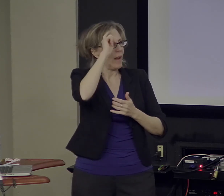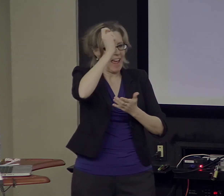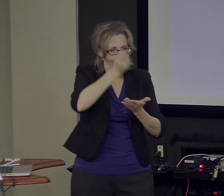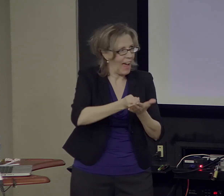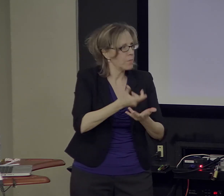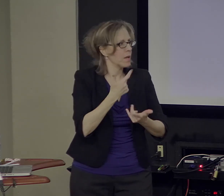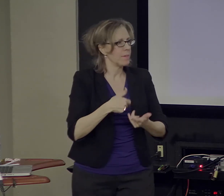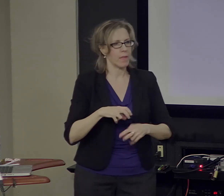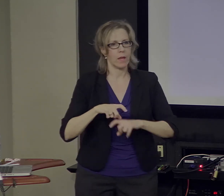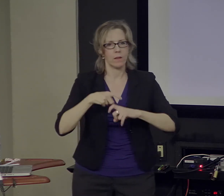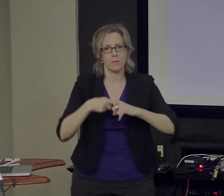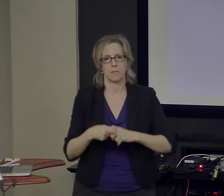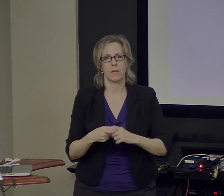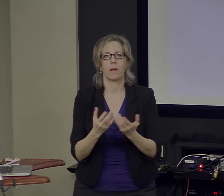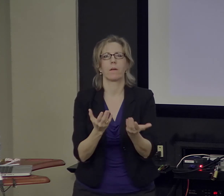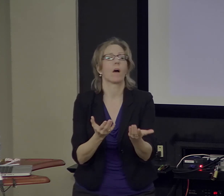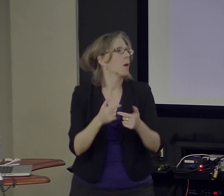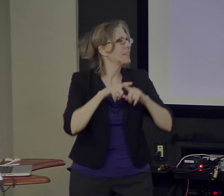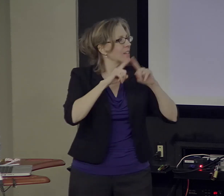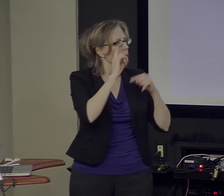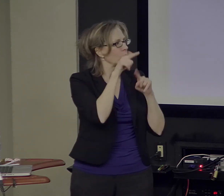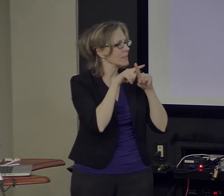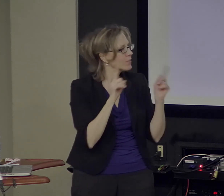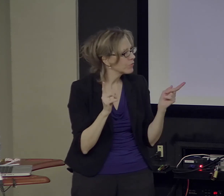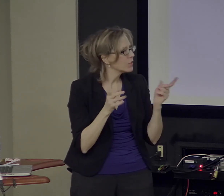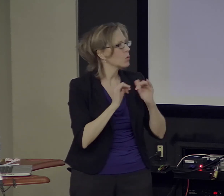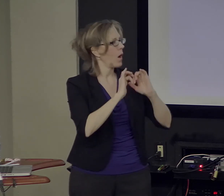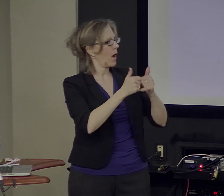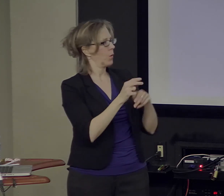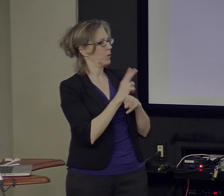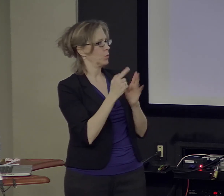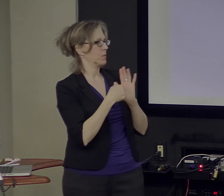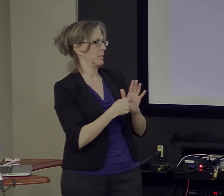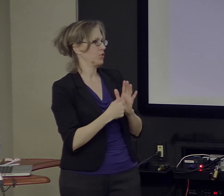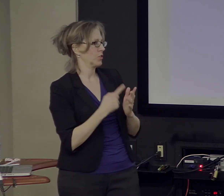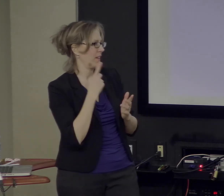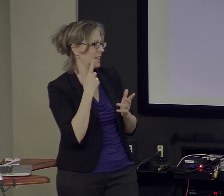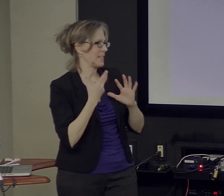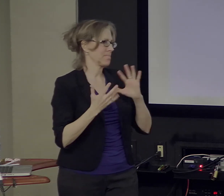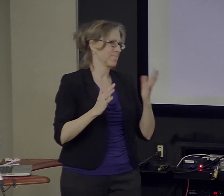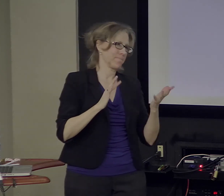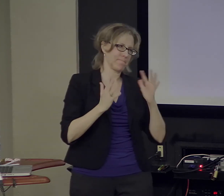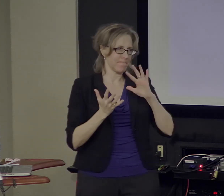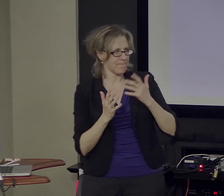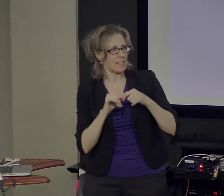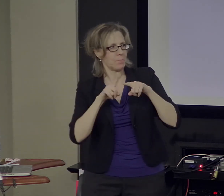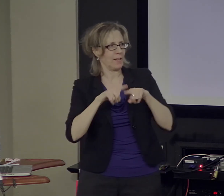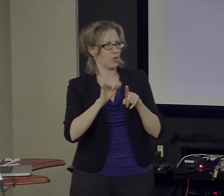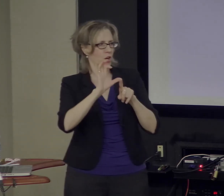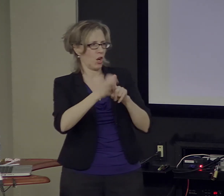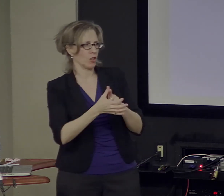sign. Maybe deaf people from their countries have a different way of begging, and not